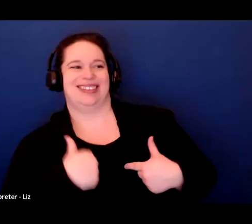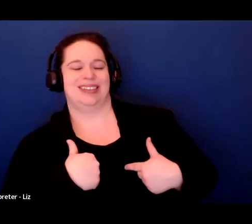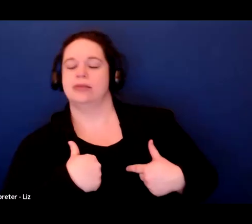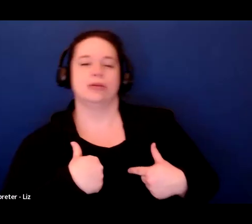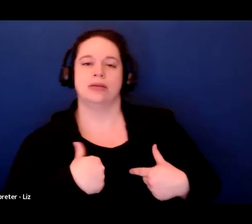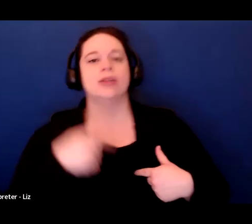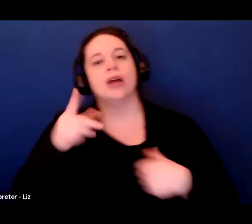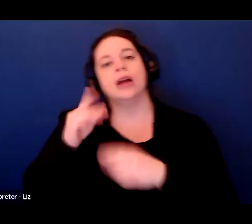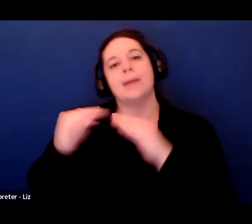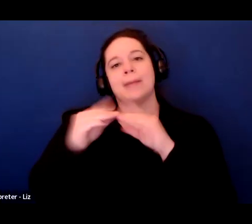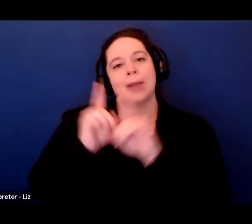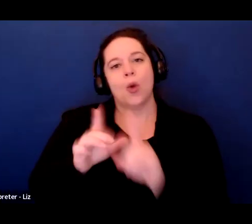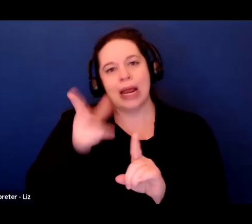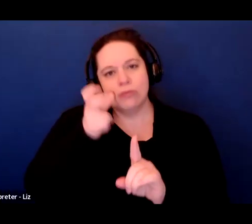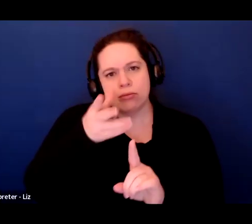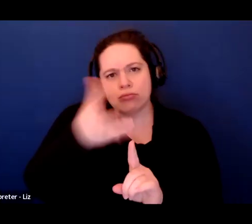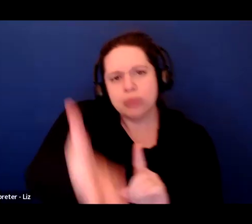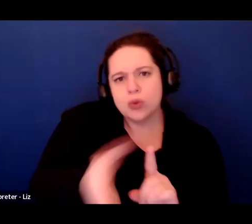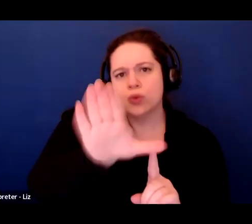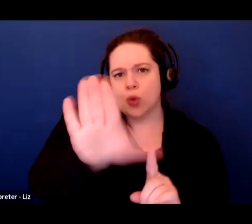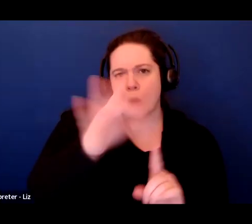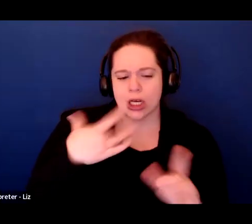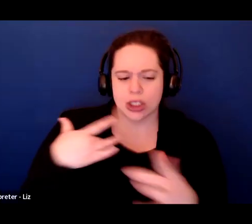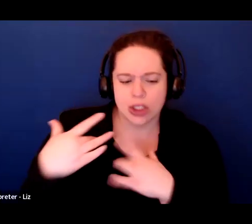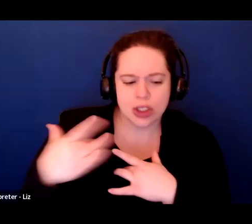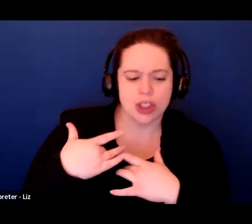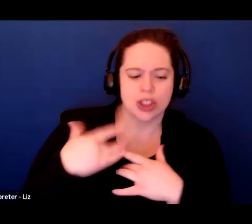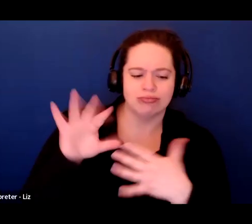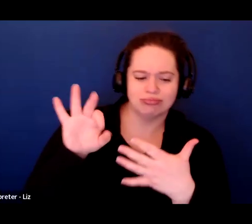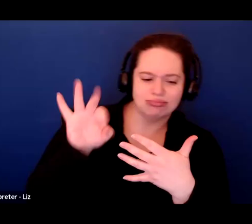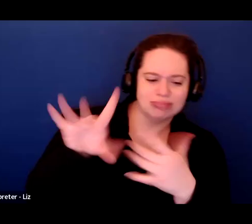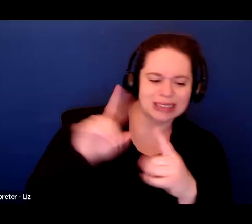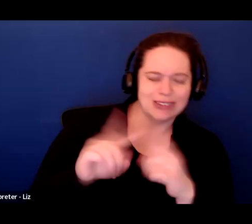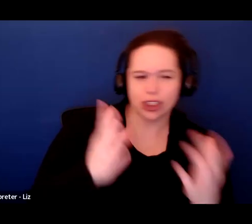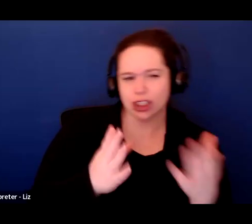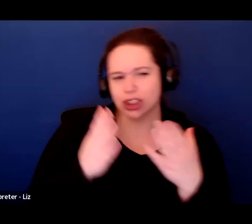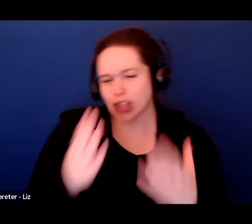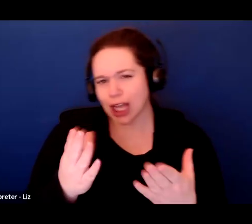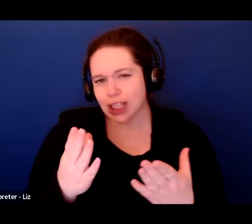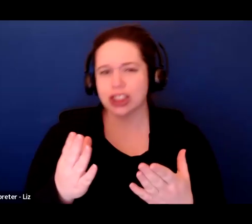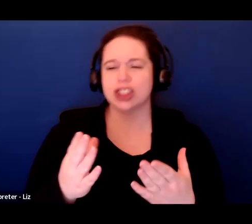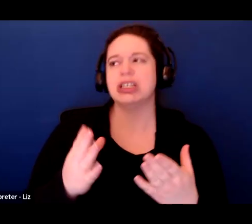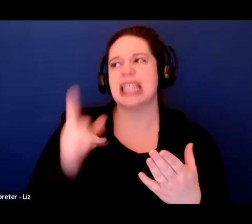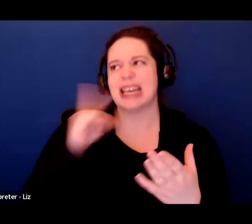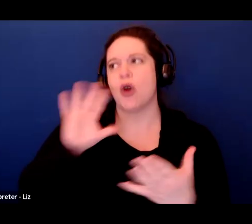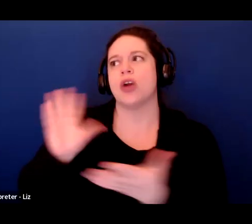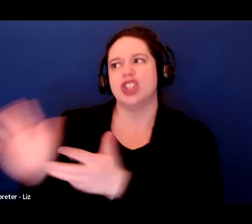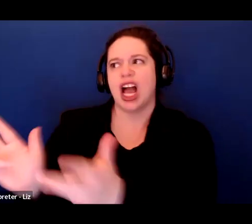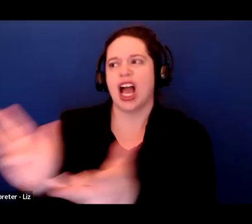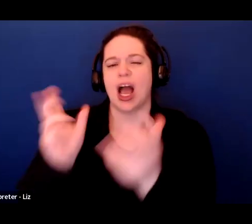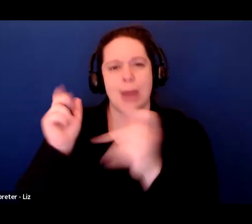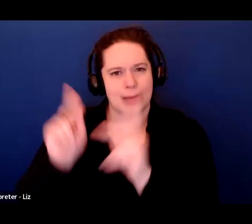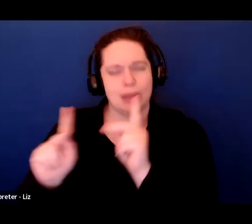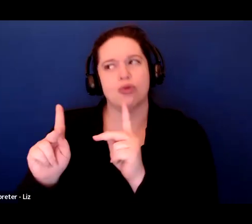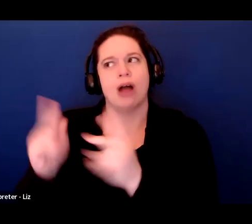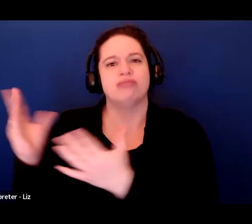in you, hearing about your concerns. They'll give you some different suggestions. They talk to a lot of people. They might